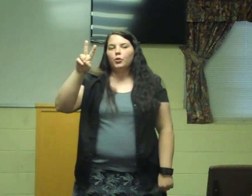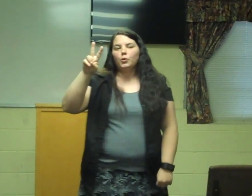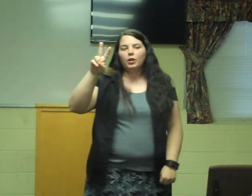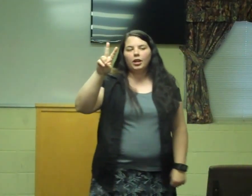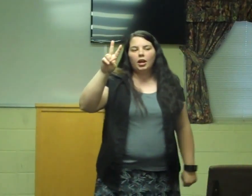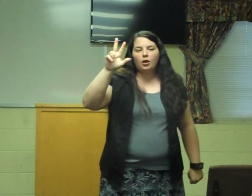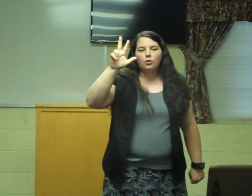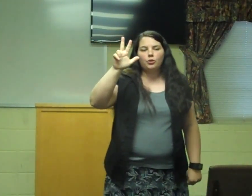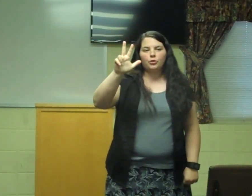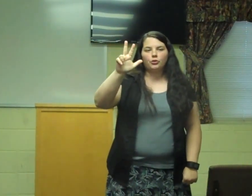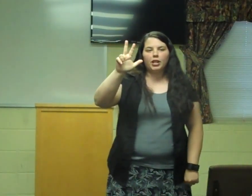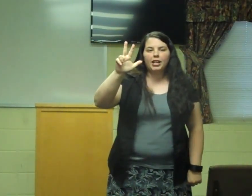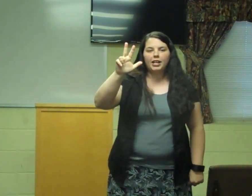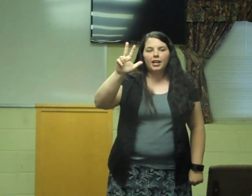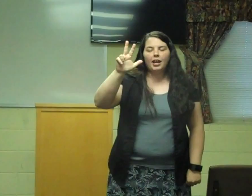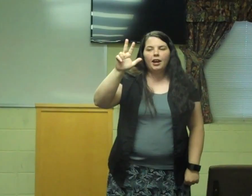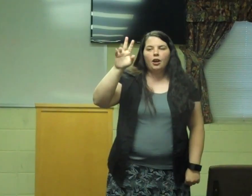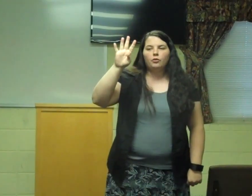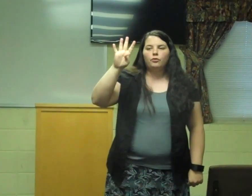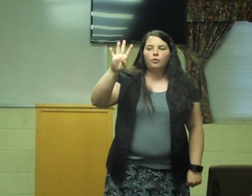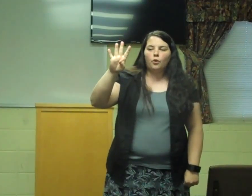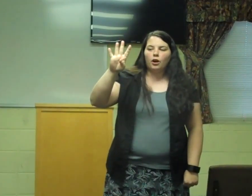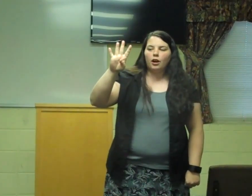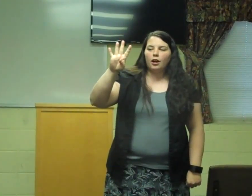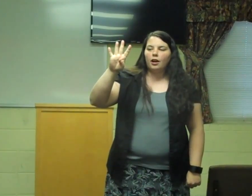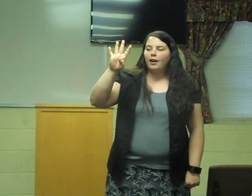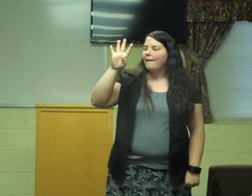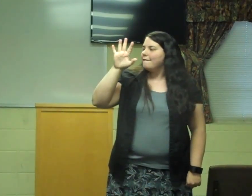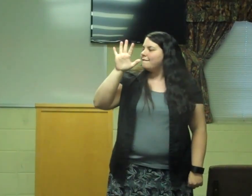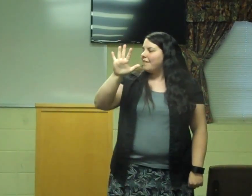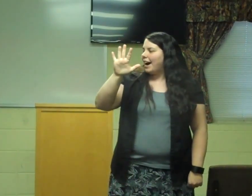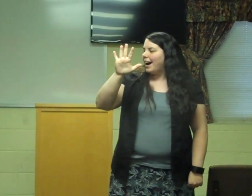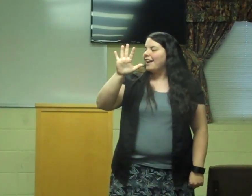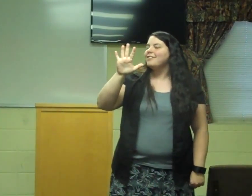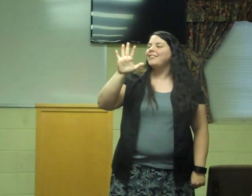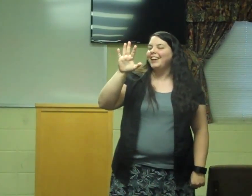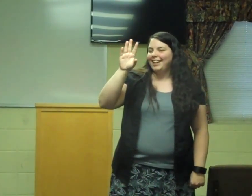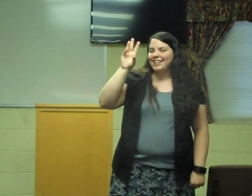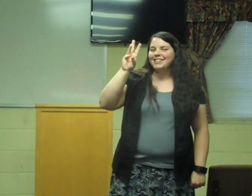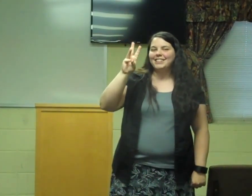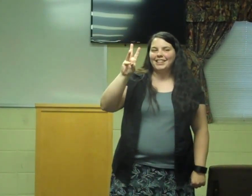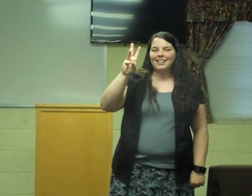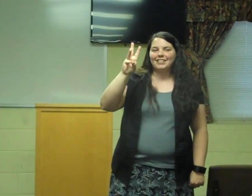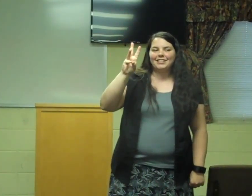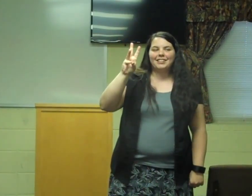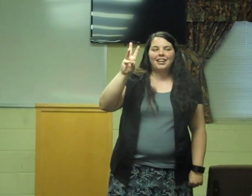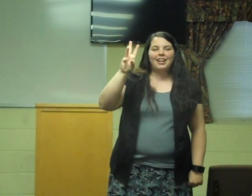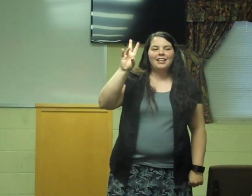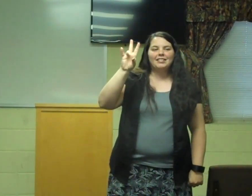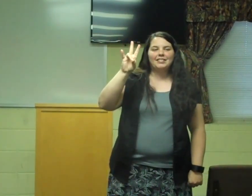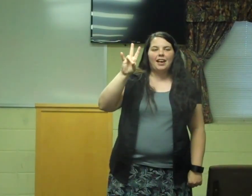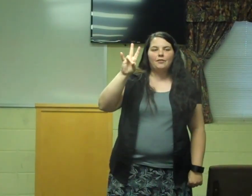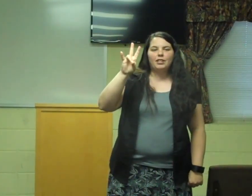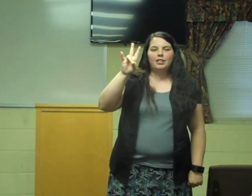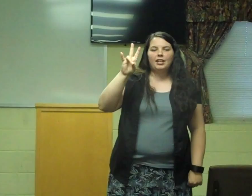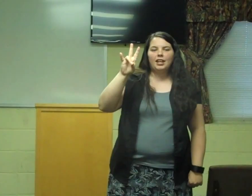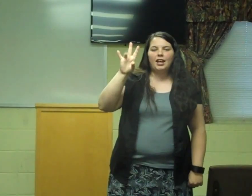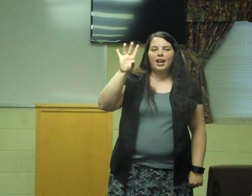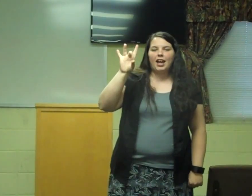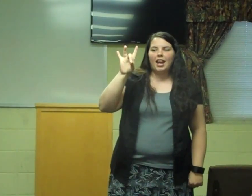2, 3, 4, 5, 6, 7,